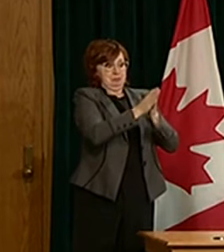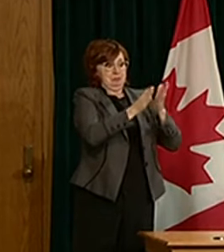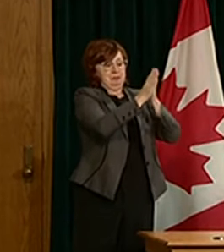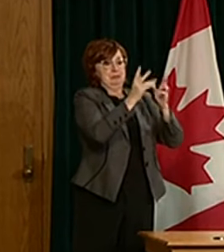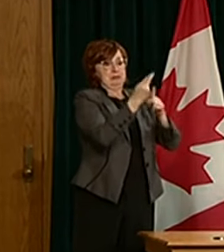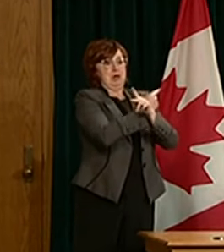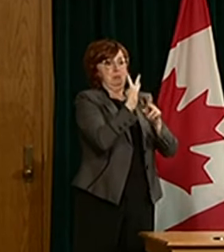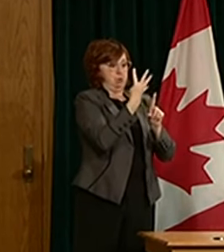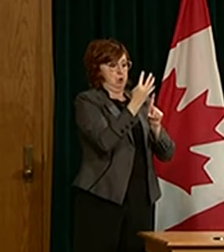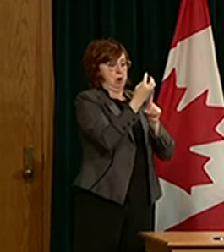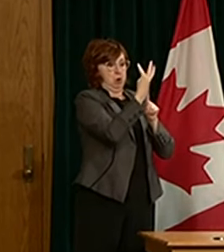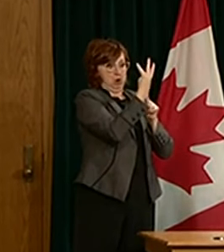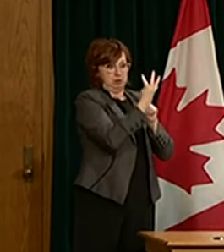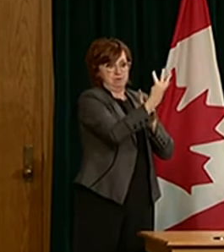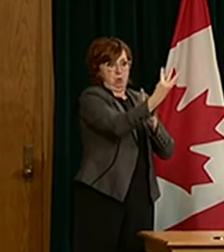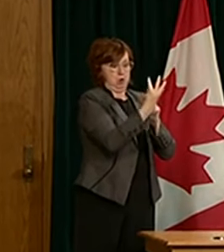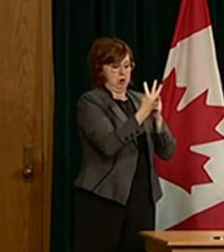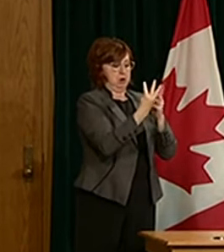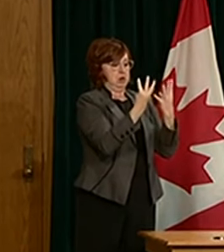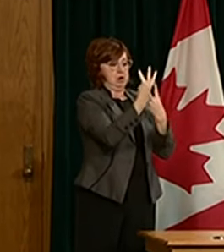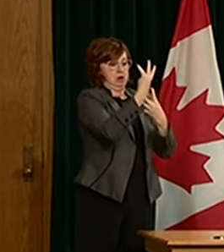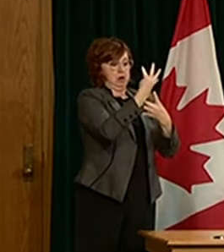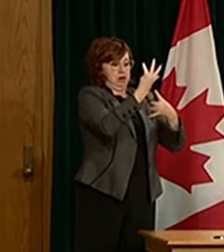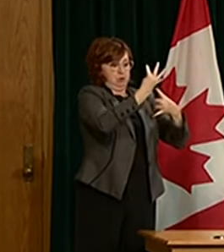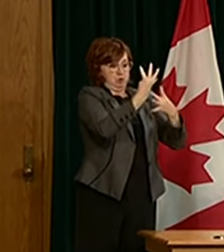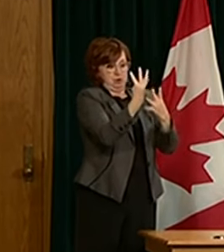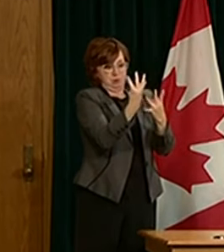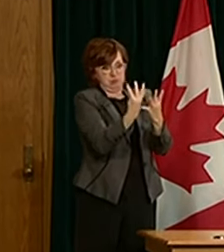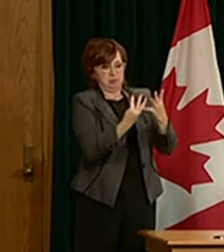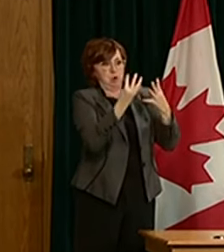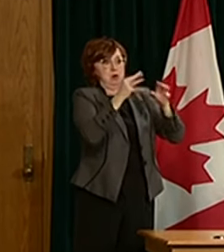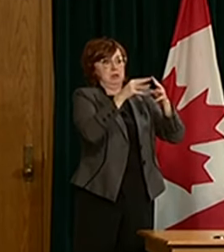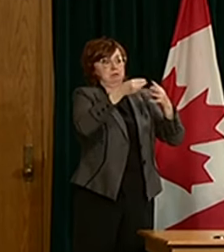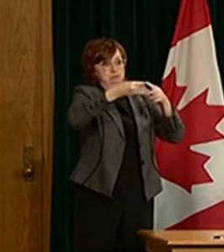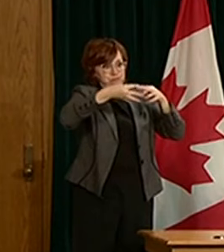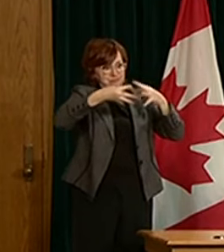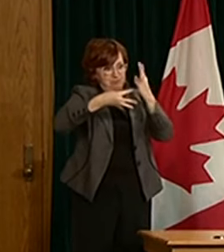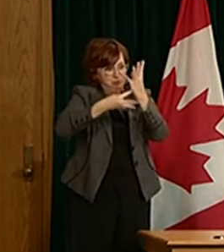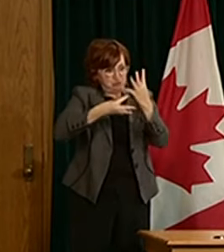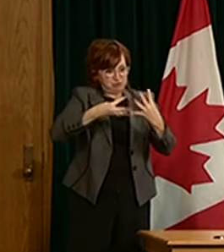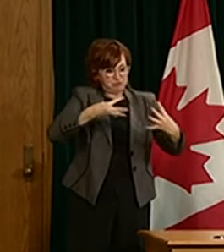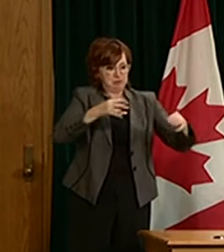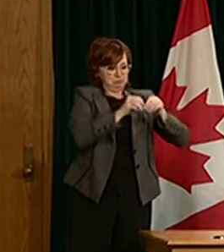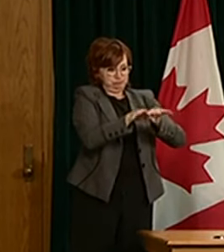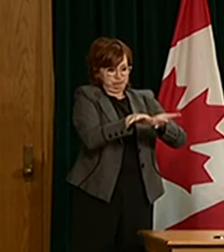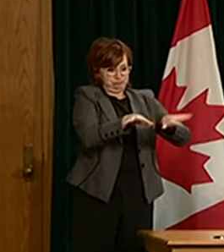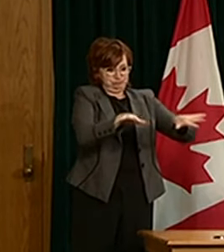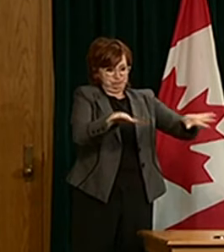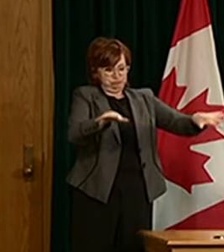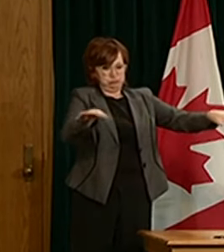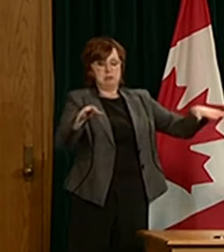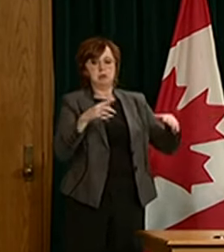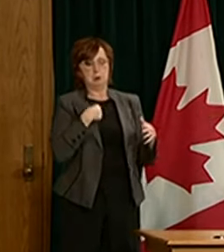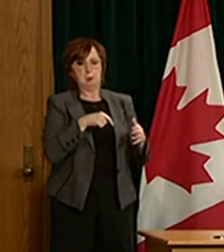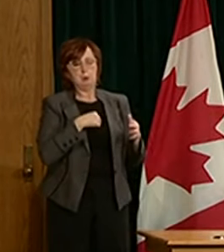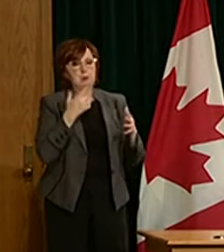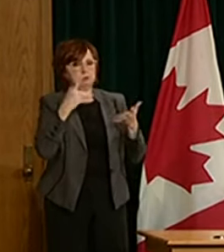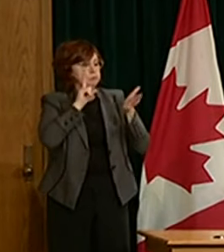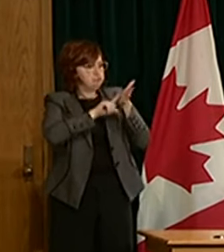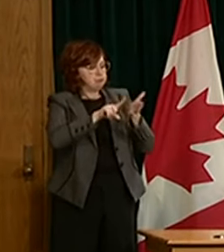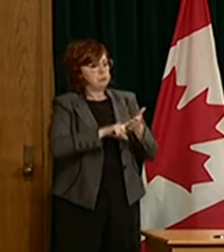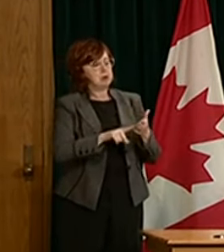including particle filtering and other methodologies. And they were looking at some of the Canadian data, and there was a signal to